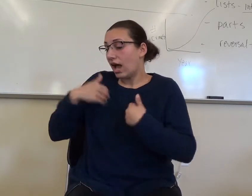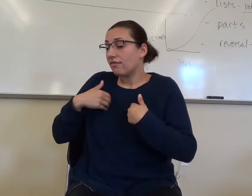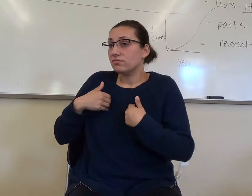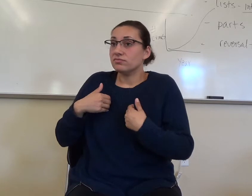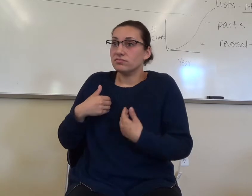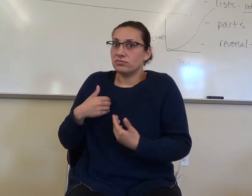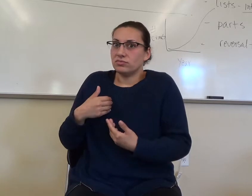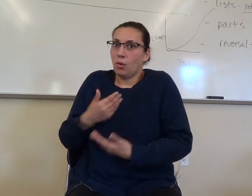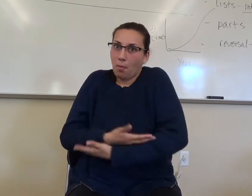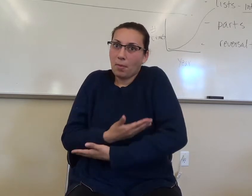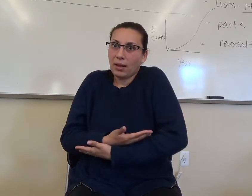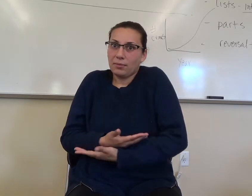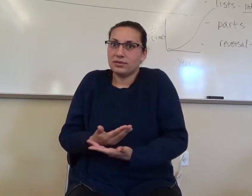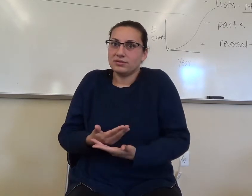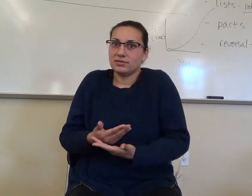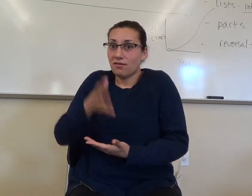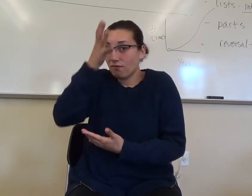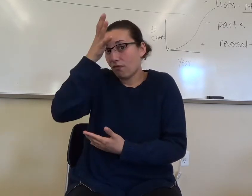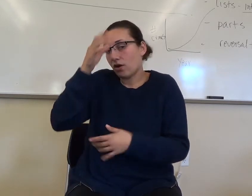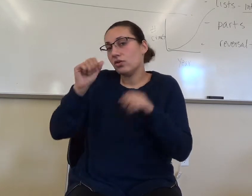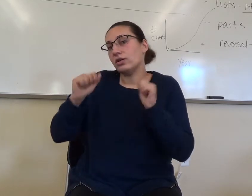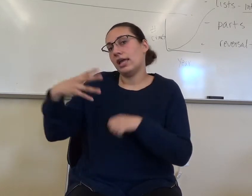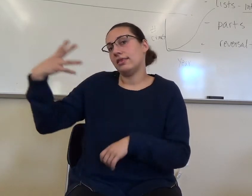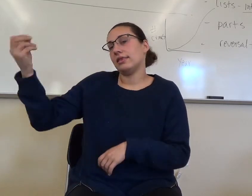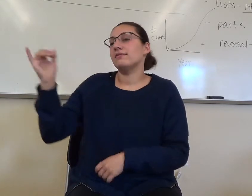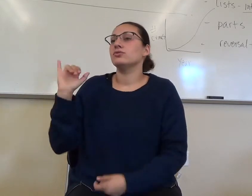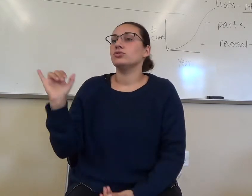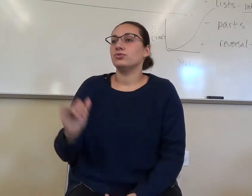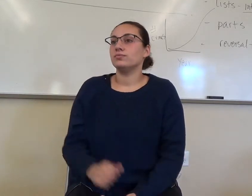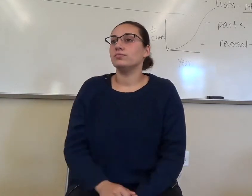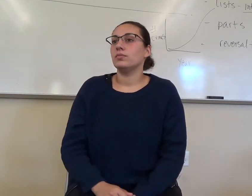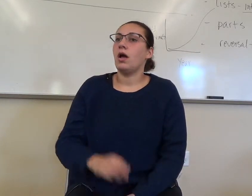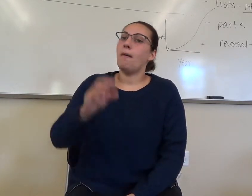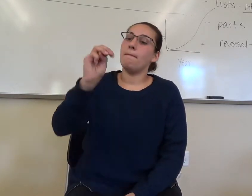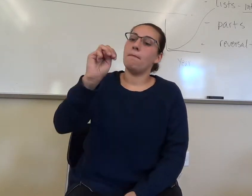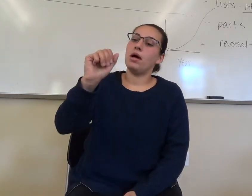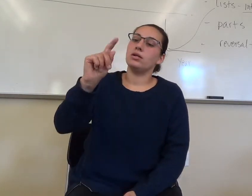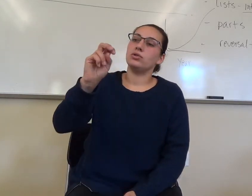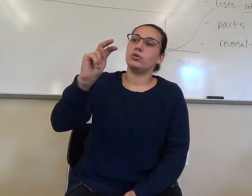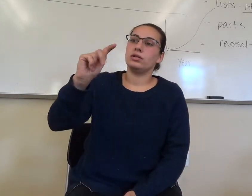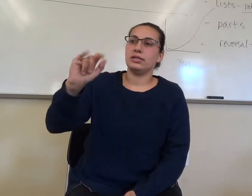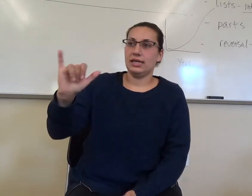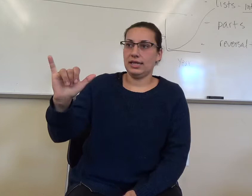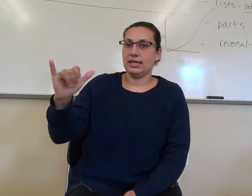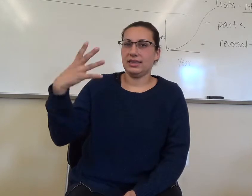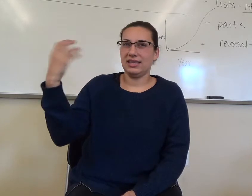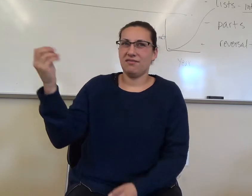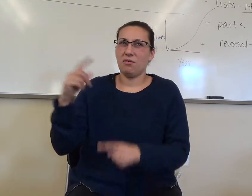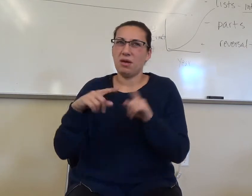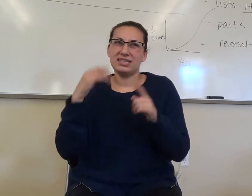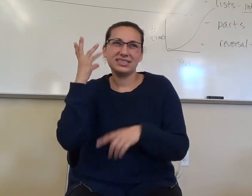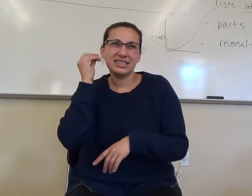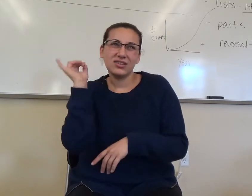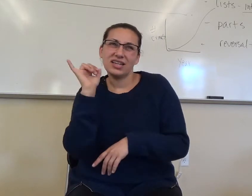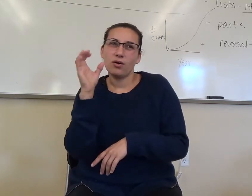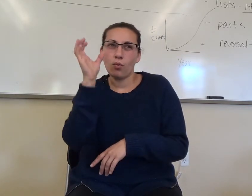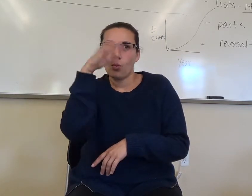Now the father can also take maternity leave, but that sounds kind of weird, so they now call it